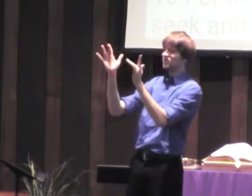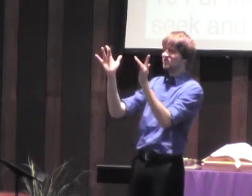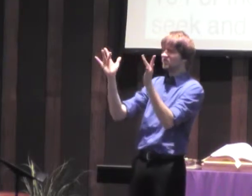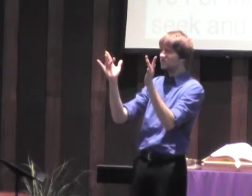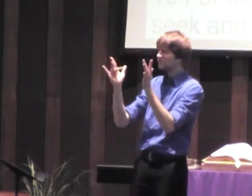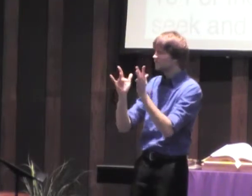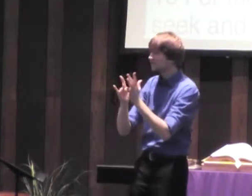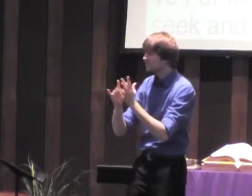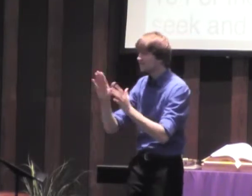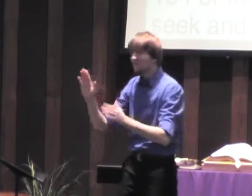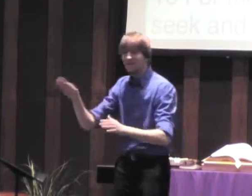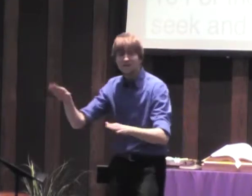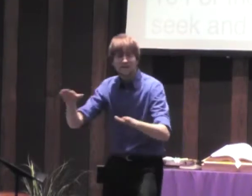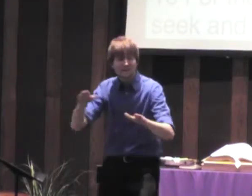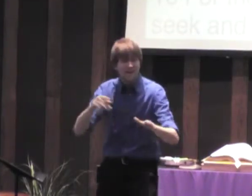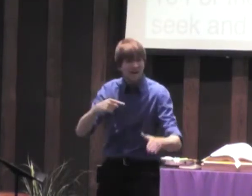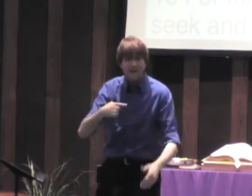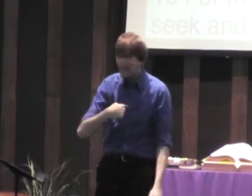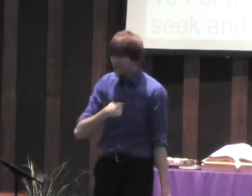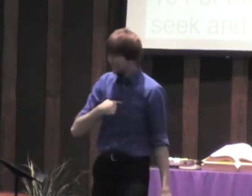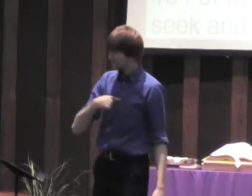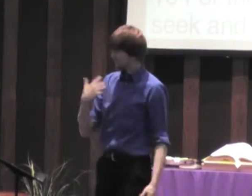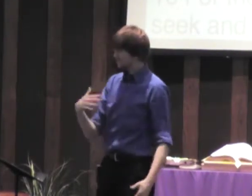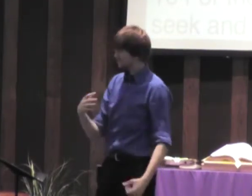I heard this word, Jesus.